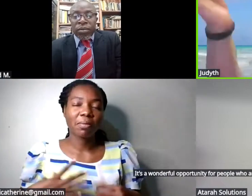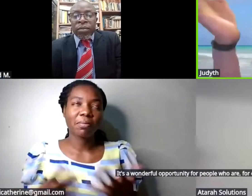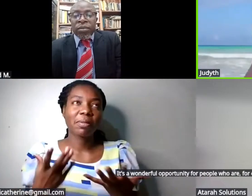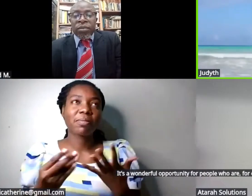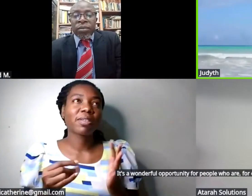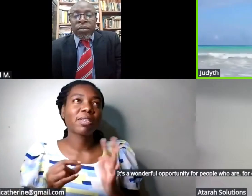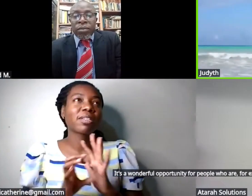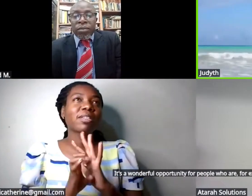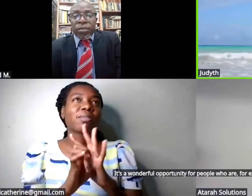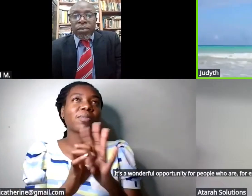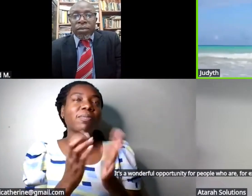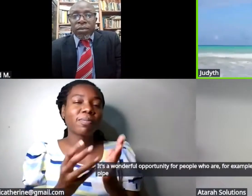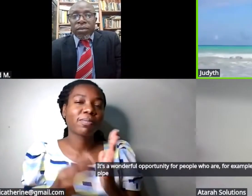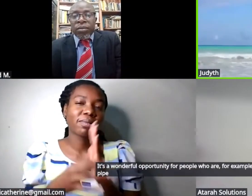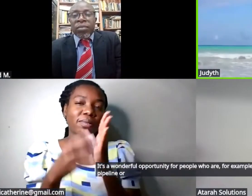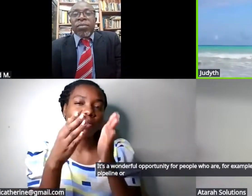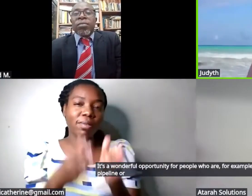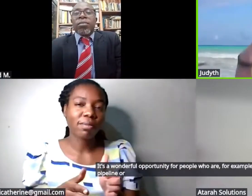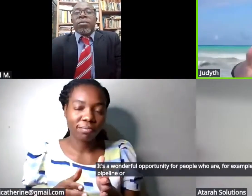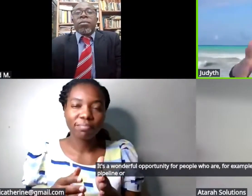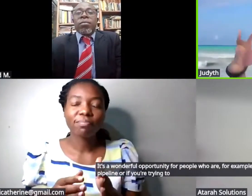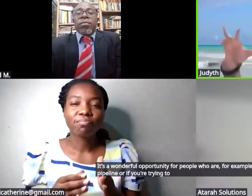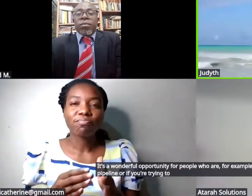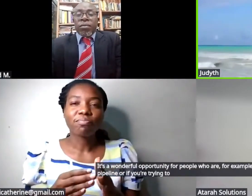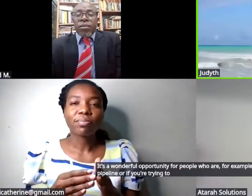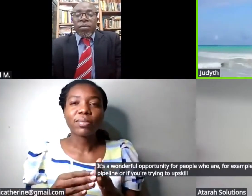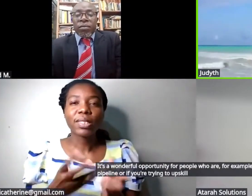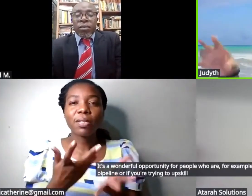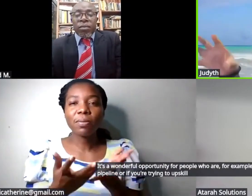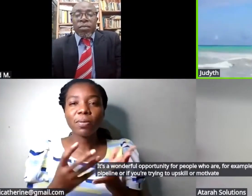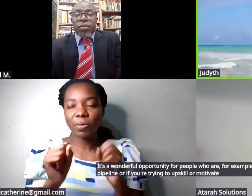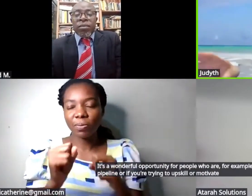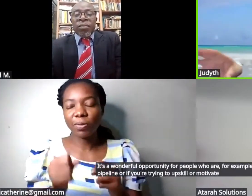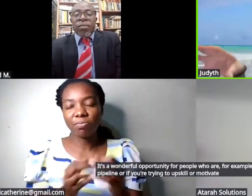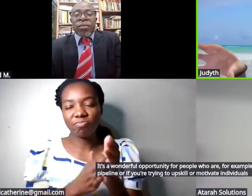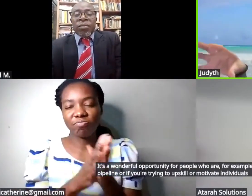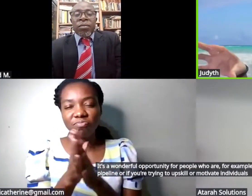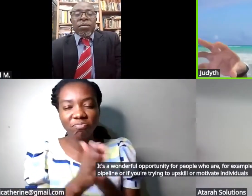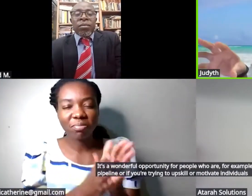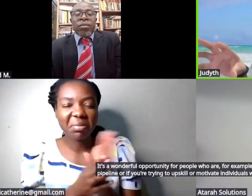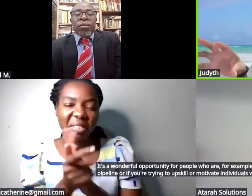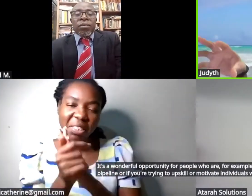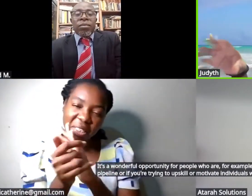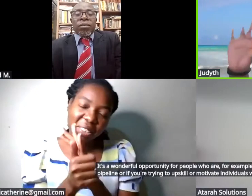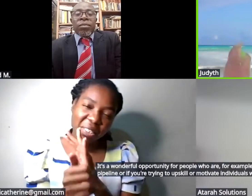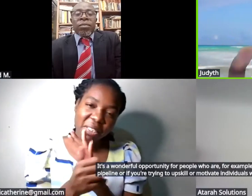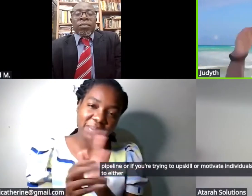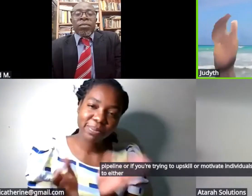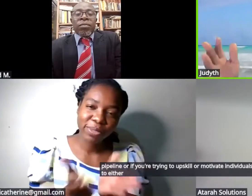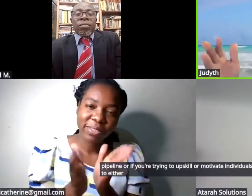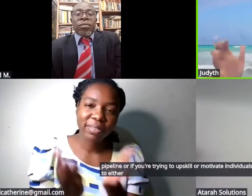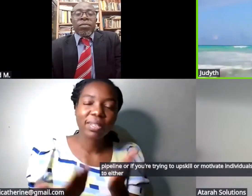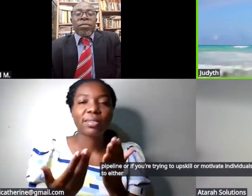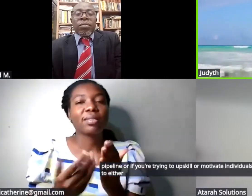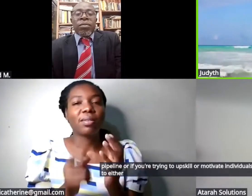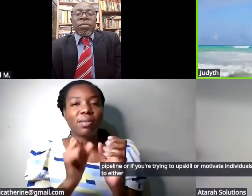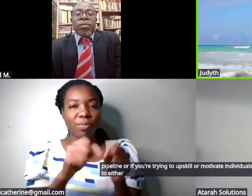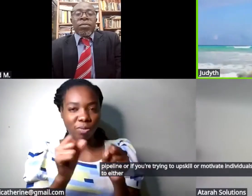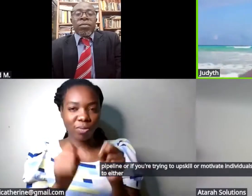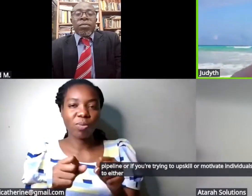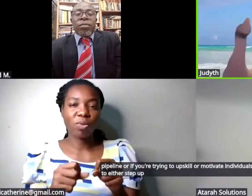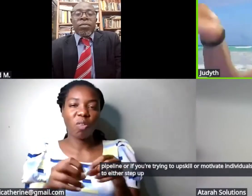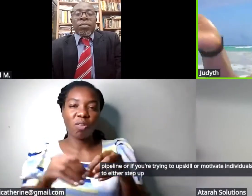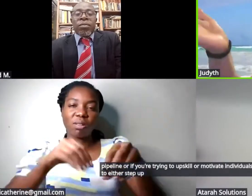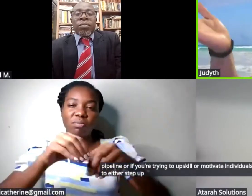leadership pipeline, or if you're trying to upskill or motivate individuals within a team to either shape up over